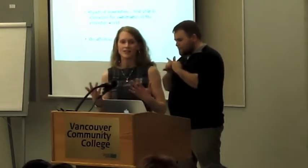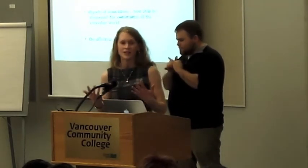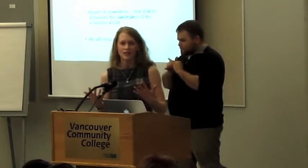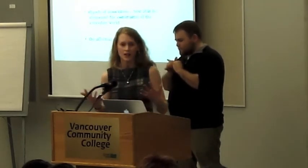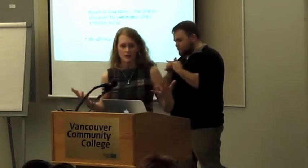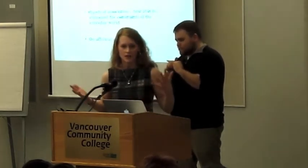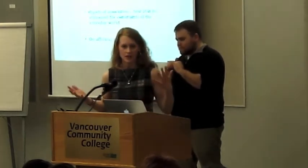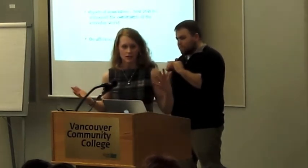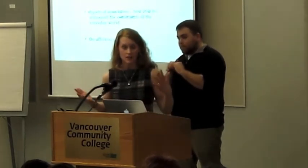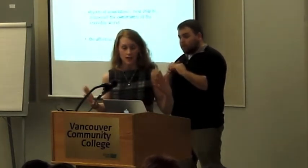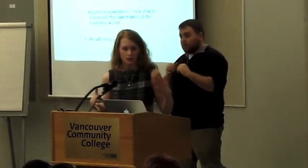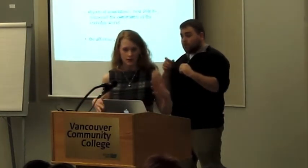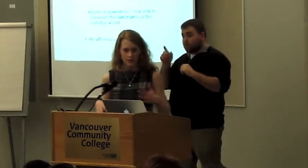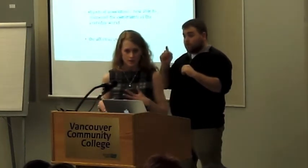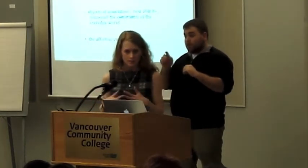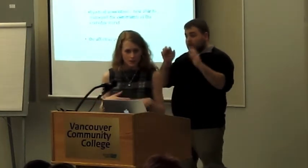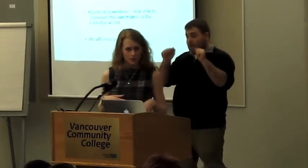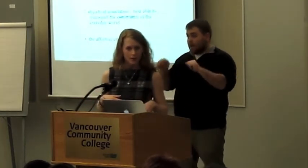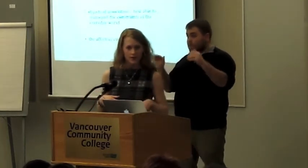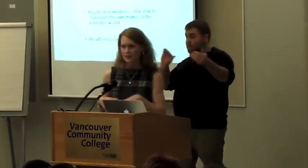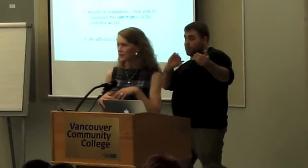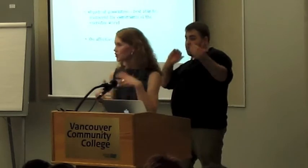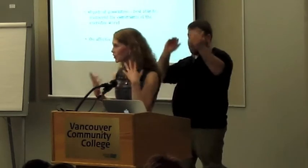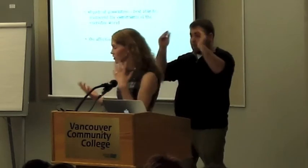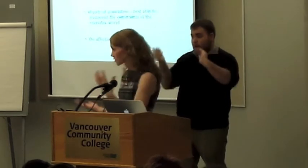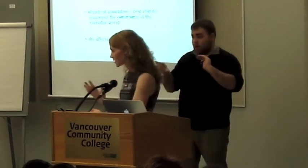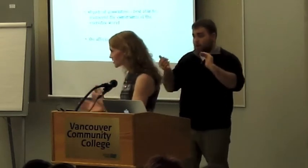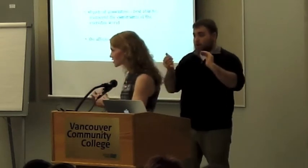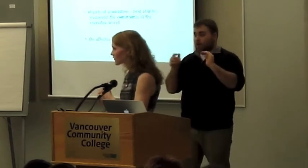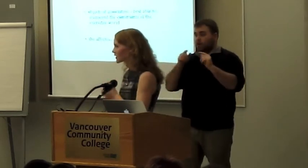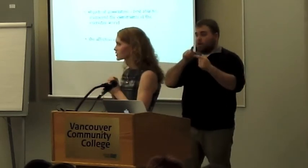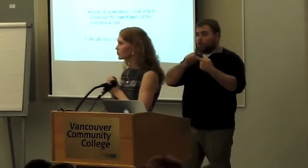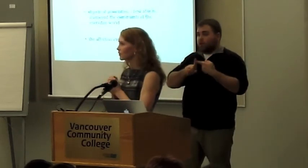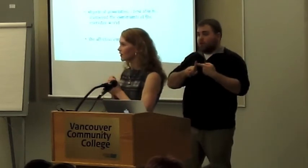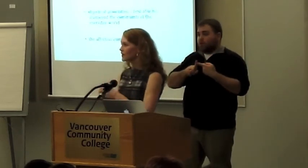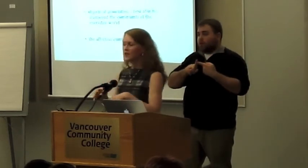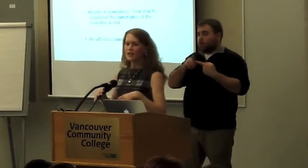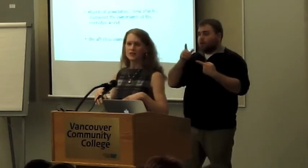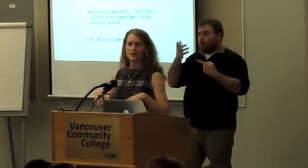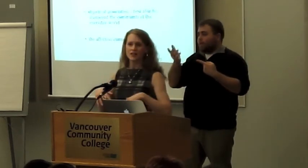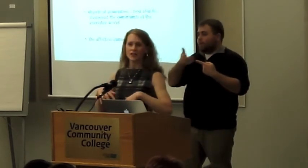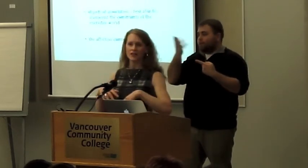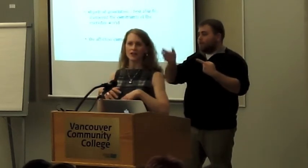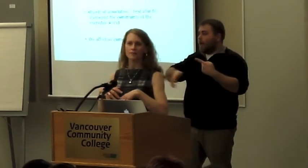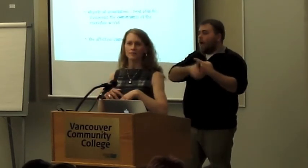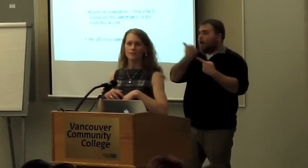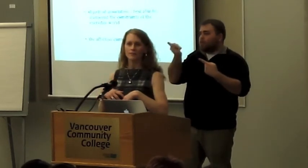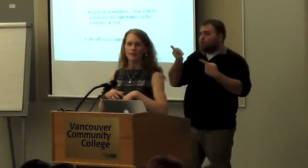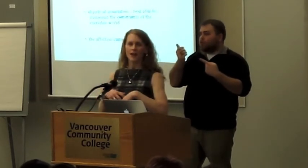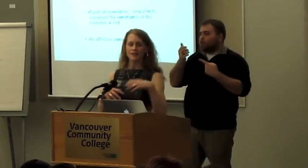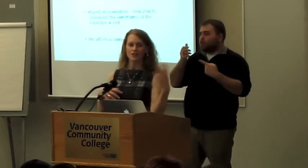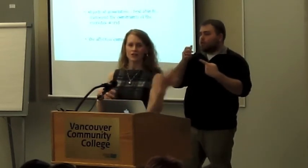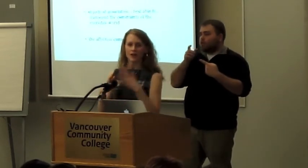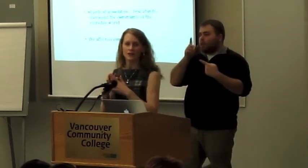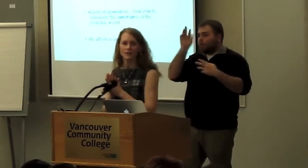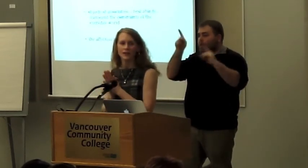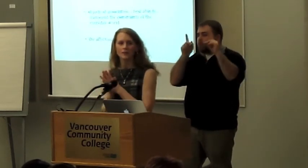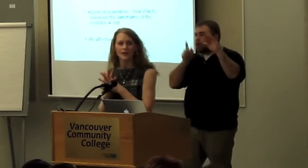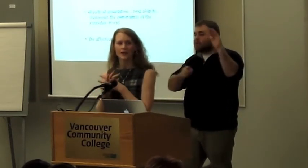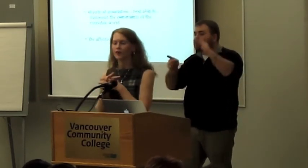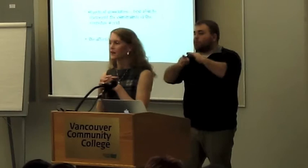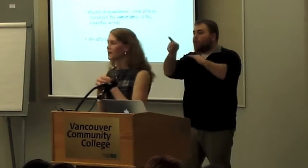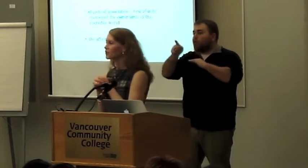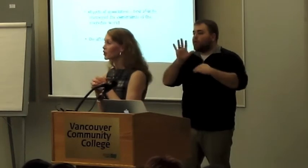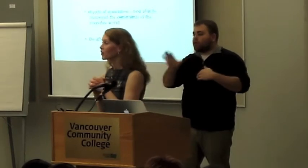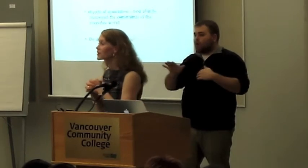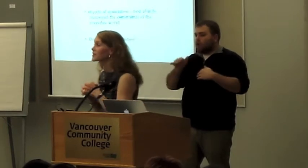the tenacity of a single-celled organism? Is it the determination of an explorer? Is it the, as I'll talk a little